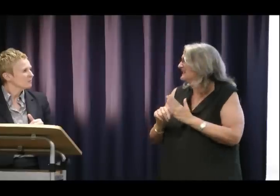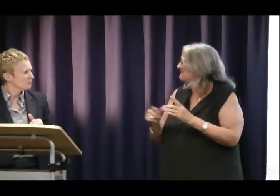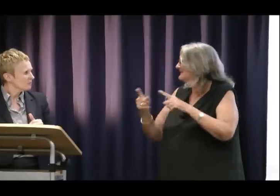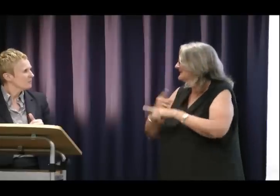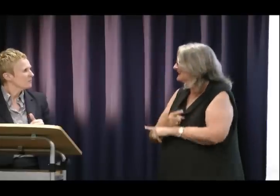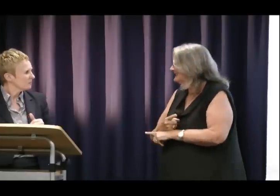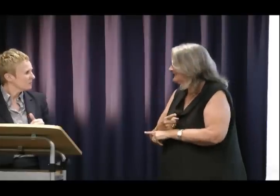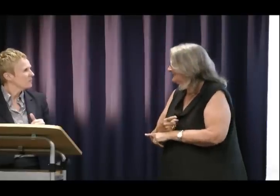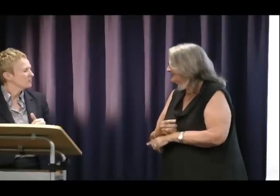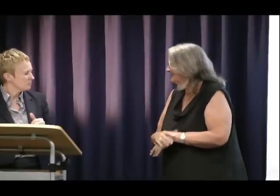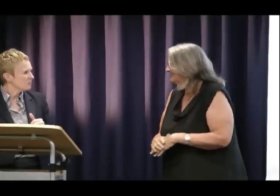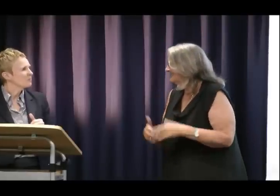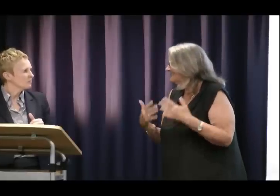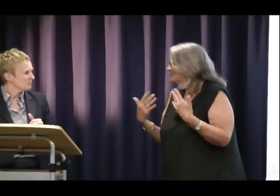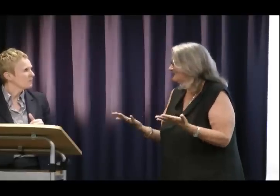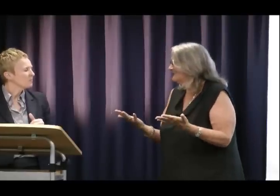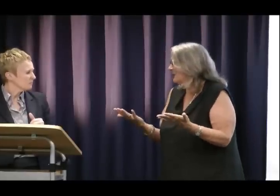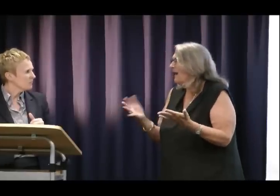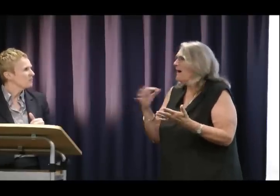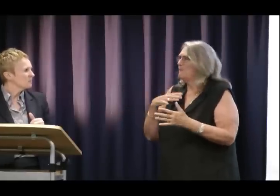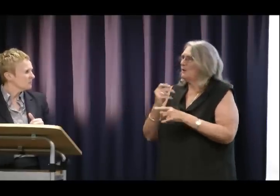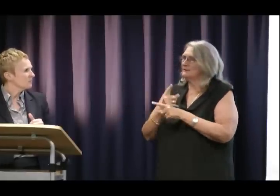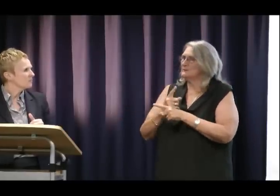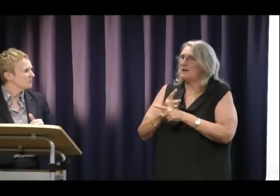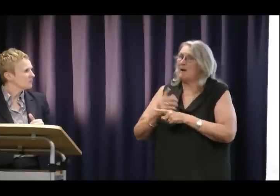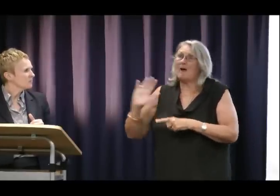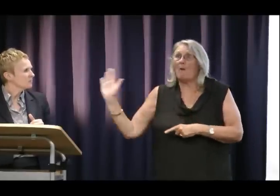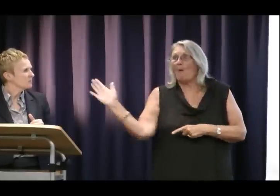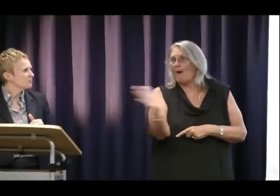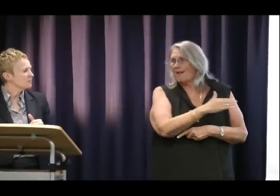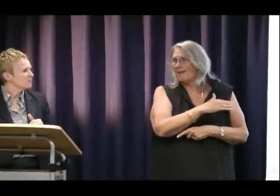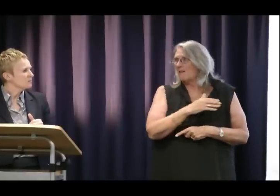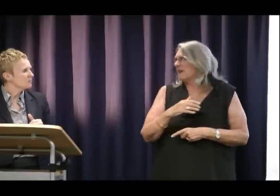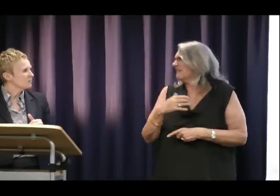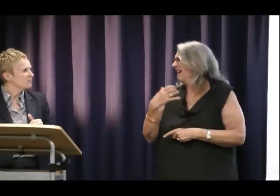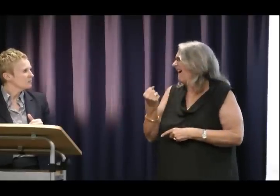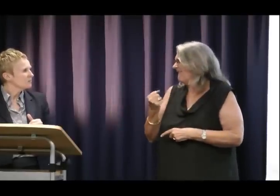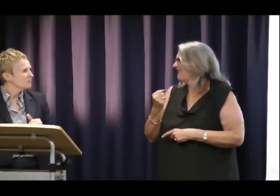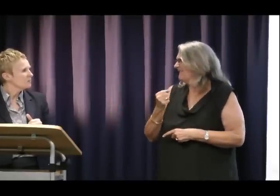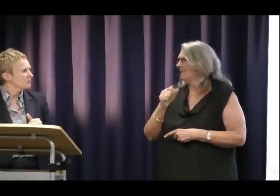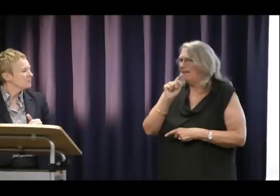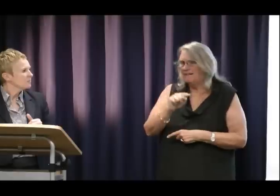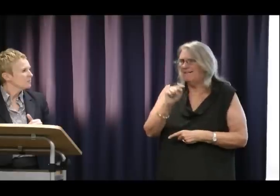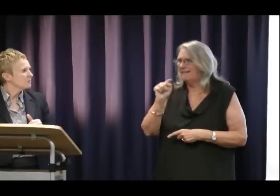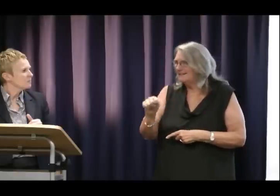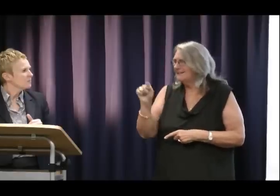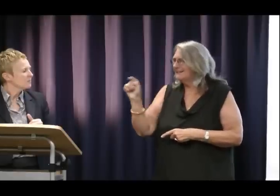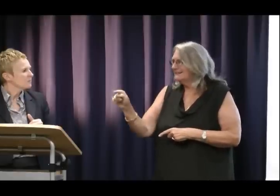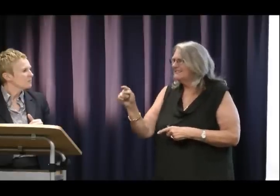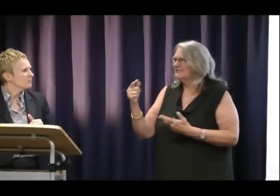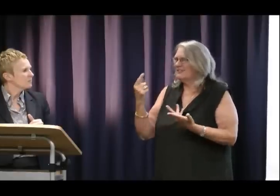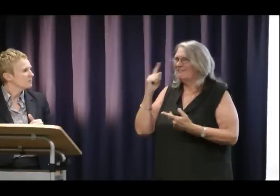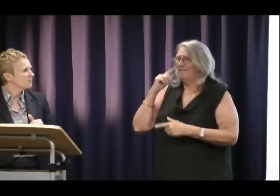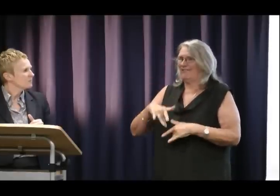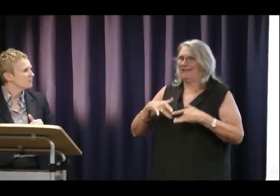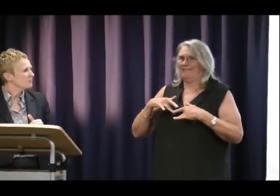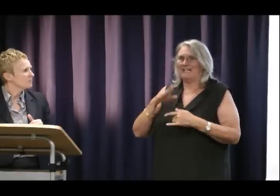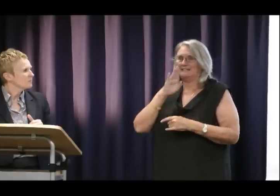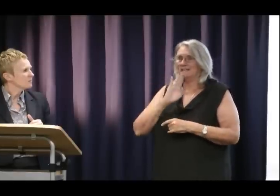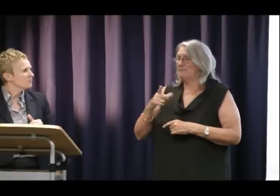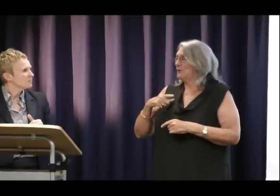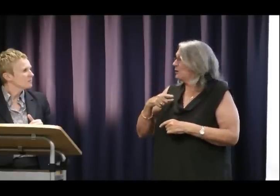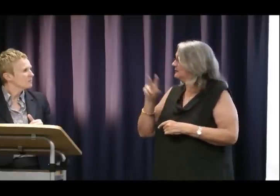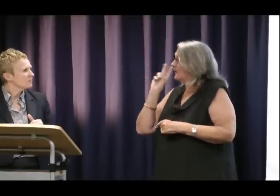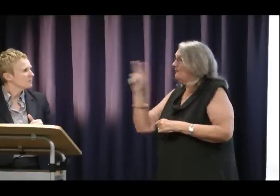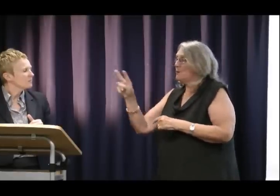an older person and their stories. You know, times change, but I don't mean all young people. There are young people out